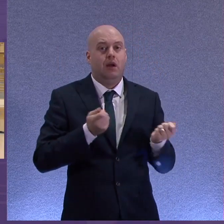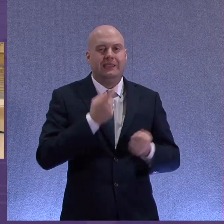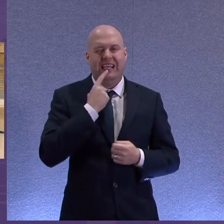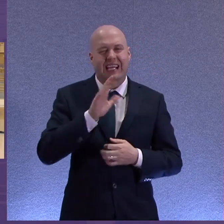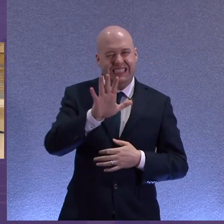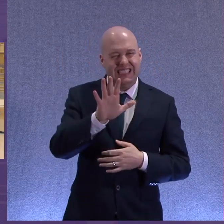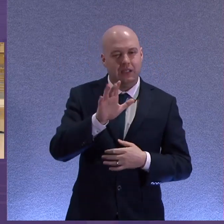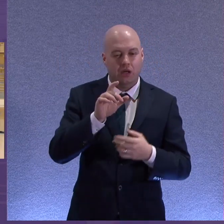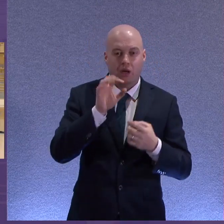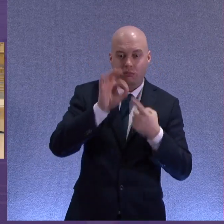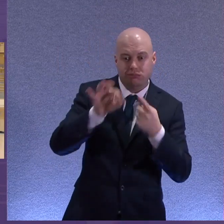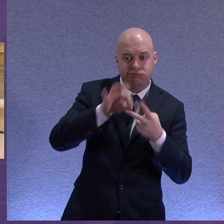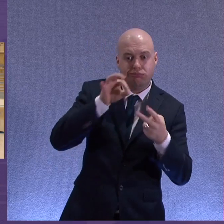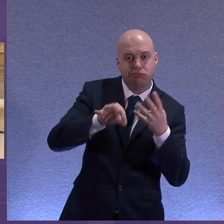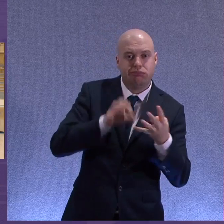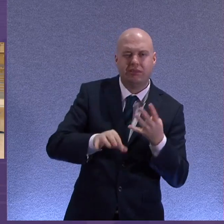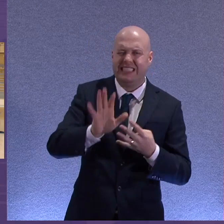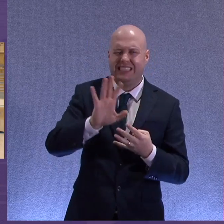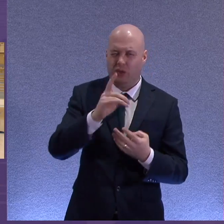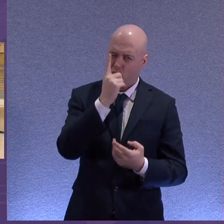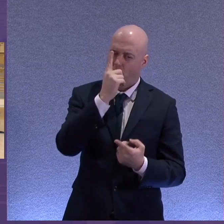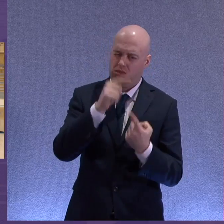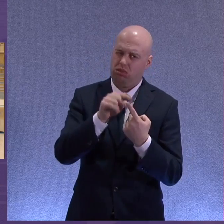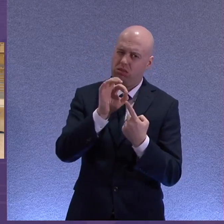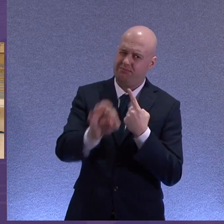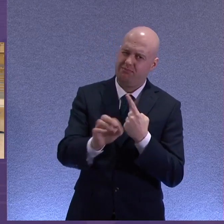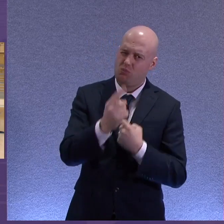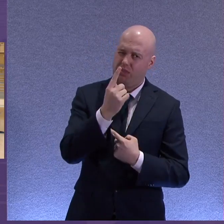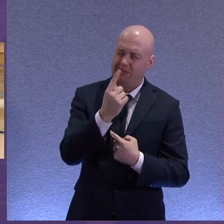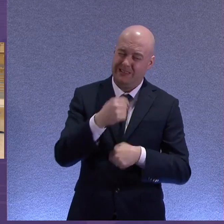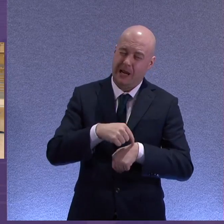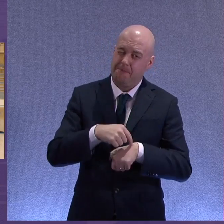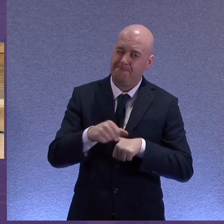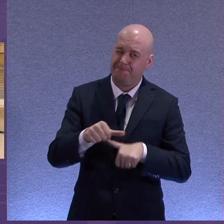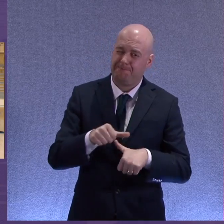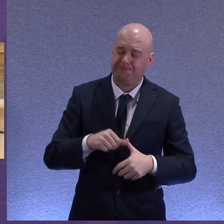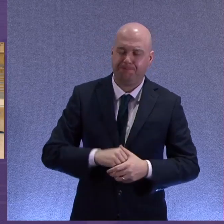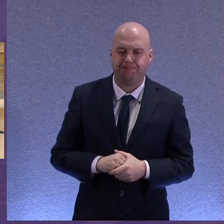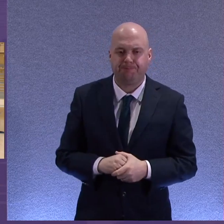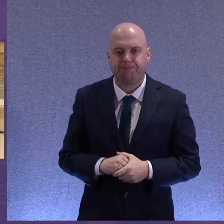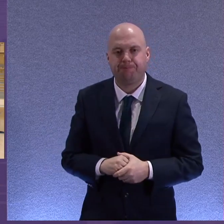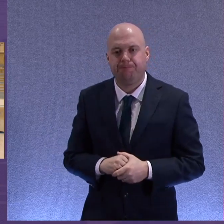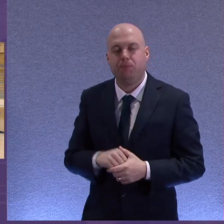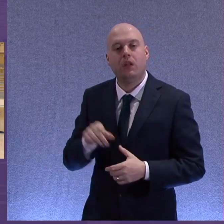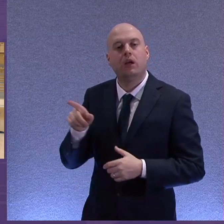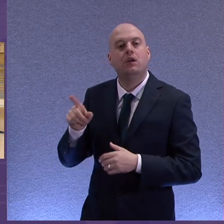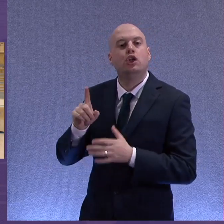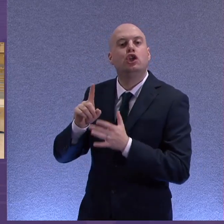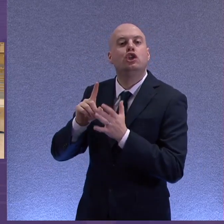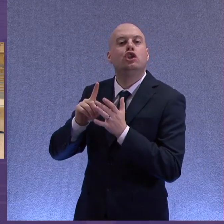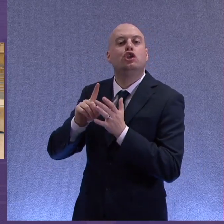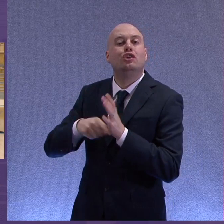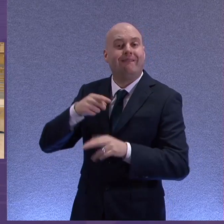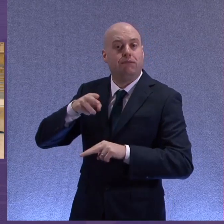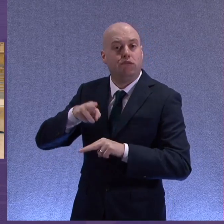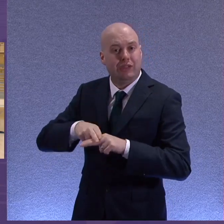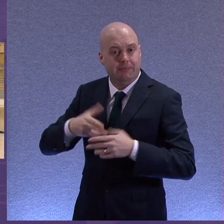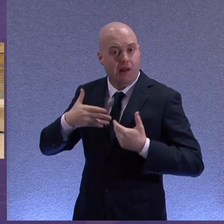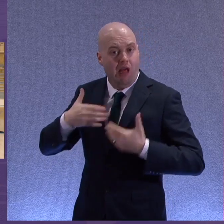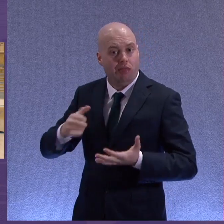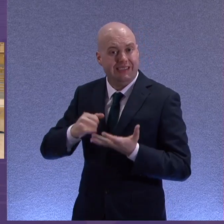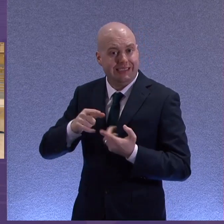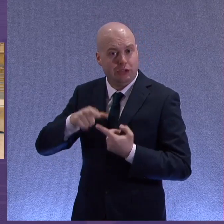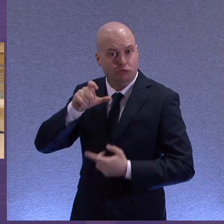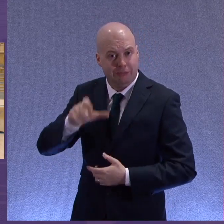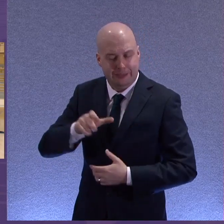Freeman. Thank you. I'm grateful to Ms Lennon. On the two questions, in terms of the information, the direct information going